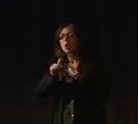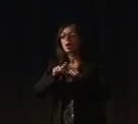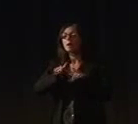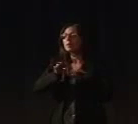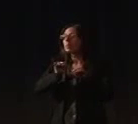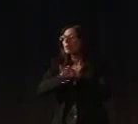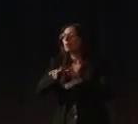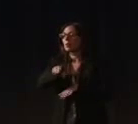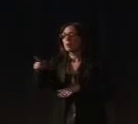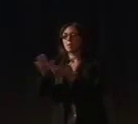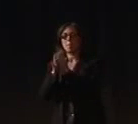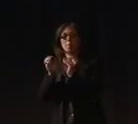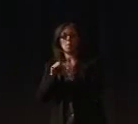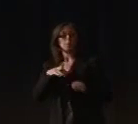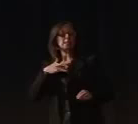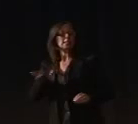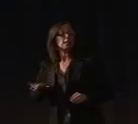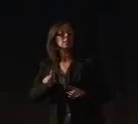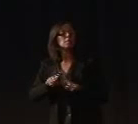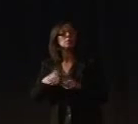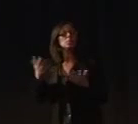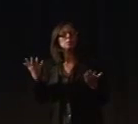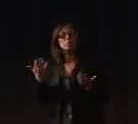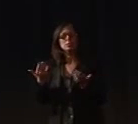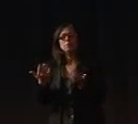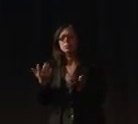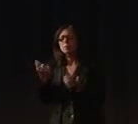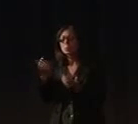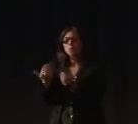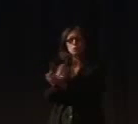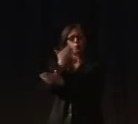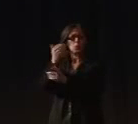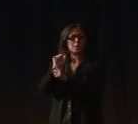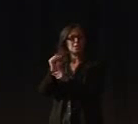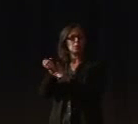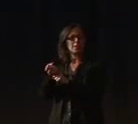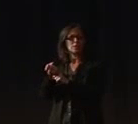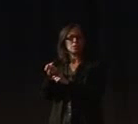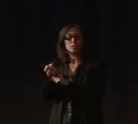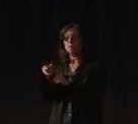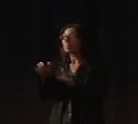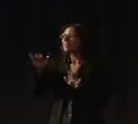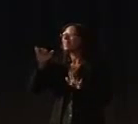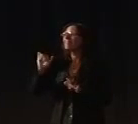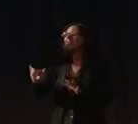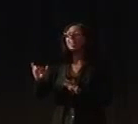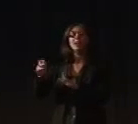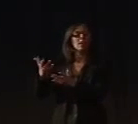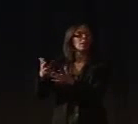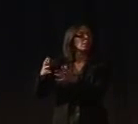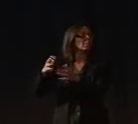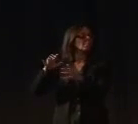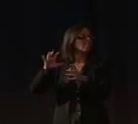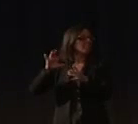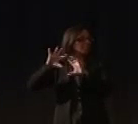this new situation where these characters, which was always given to us, that is the background,